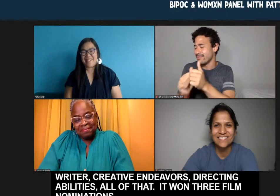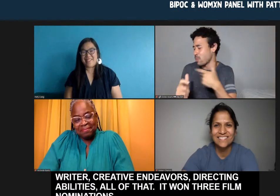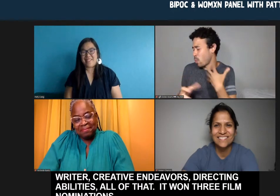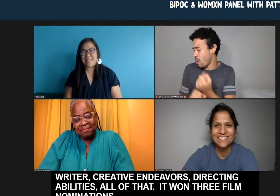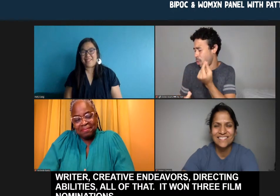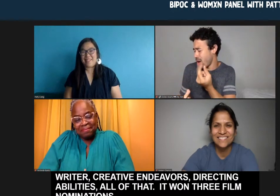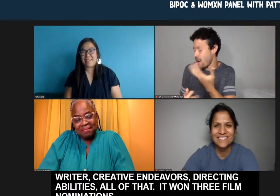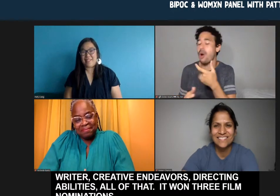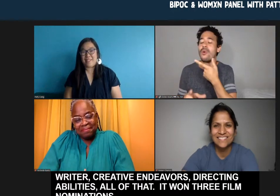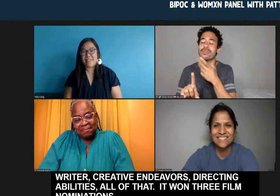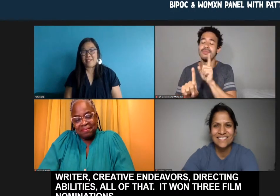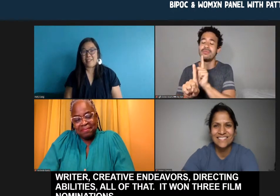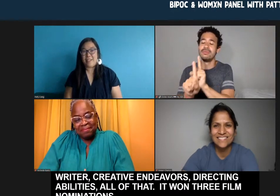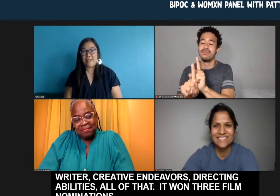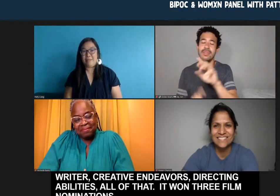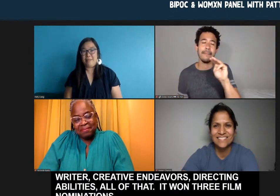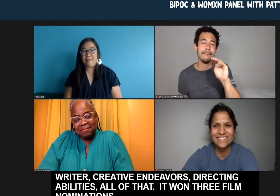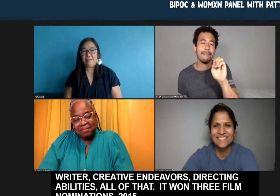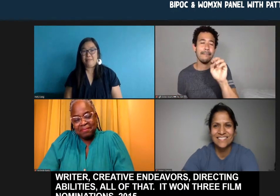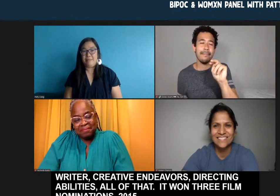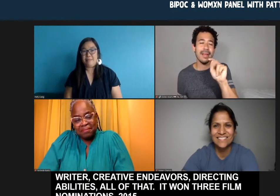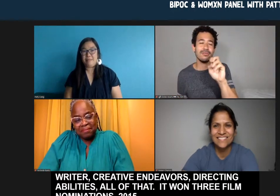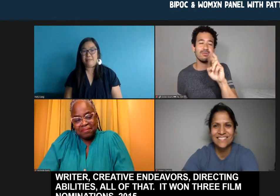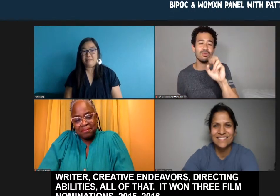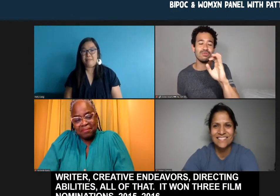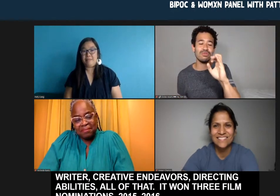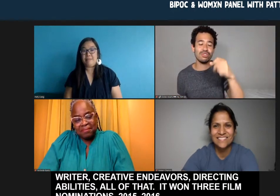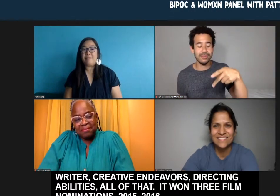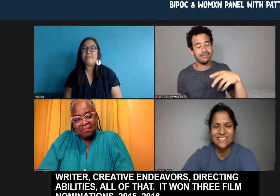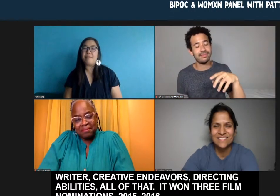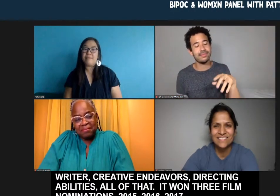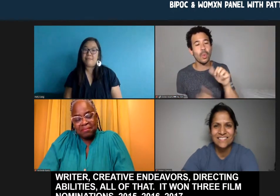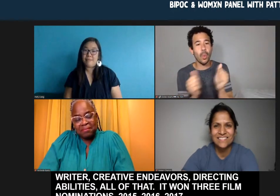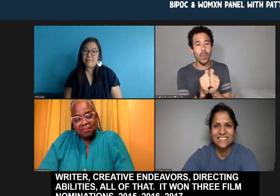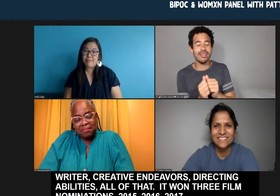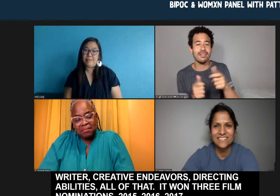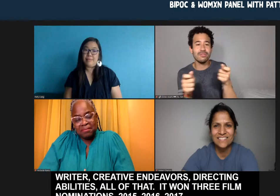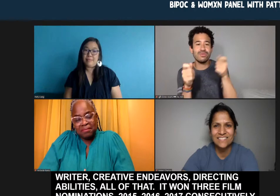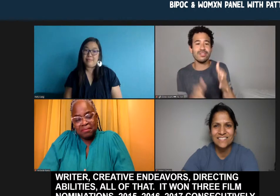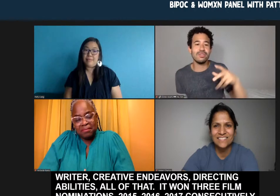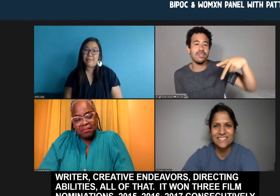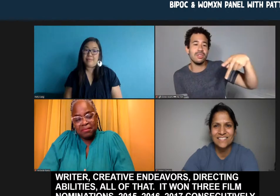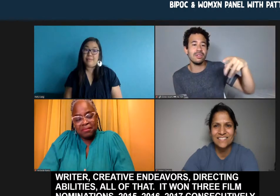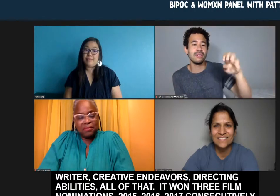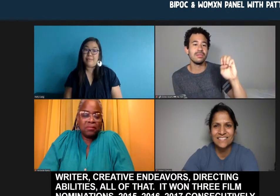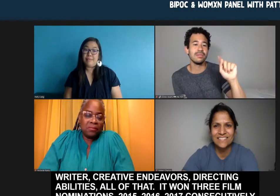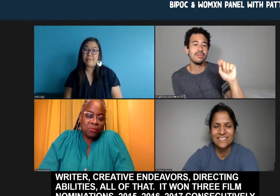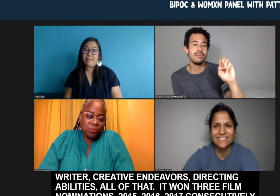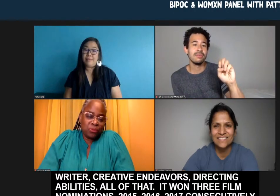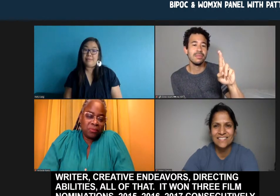with 15, I forget which one we won. It was a mentorship. It was a mentorship with director